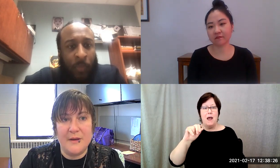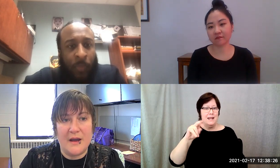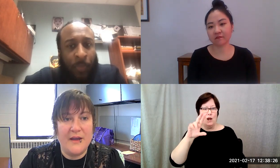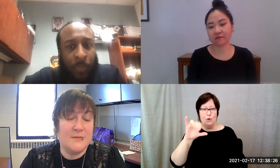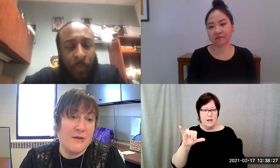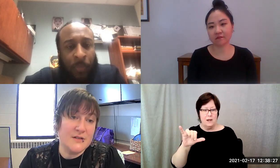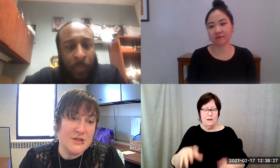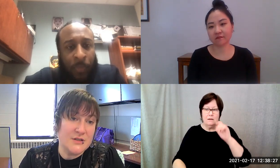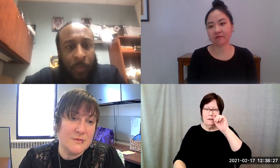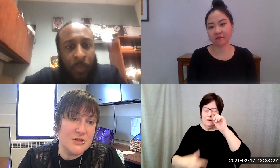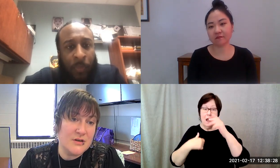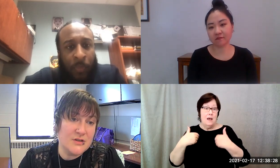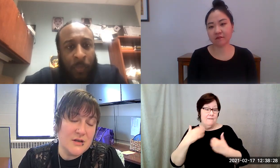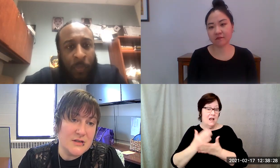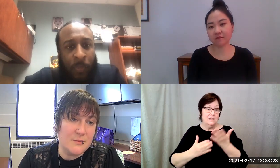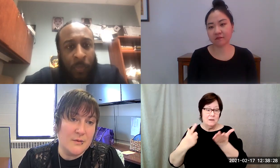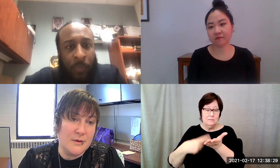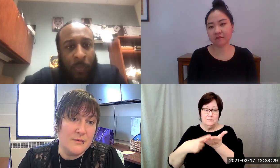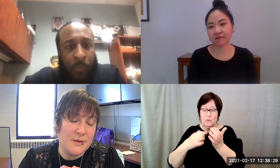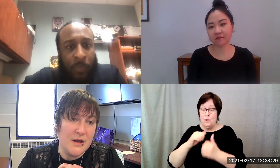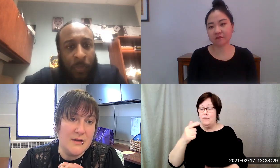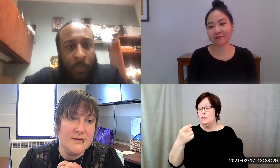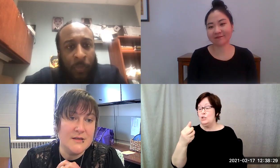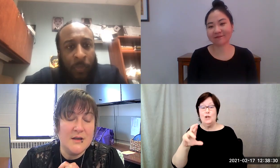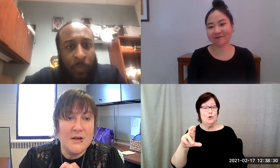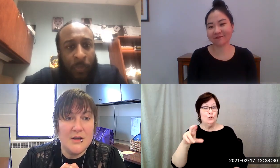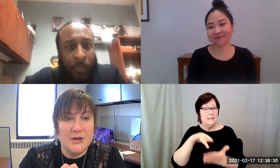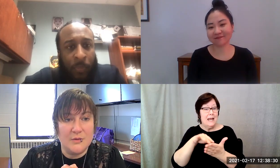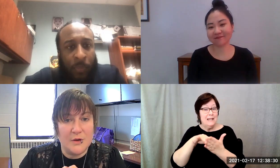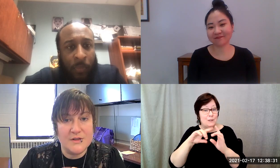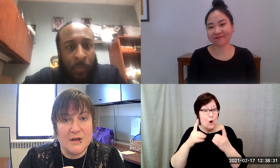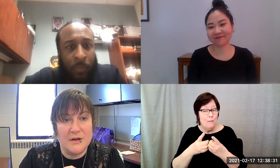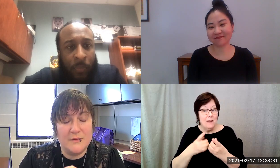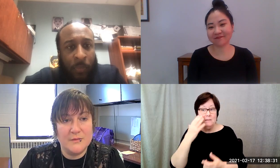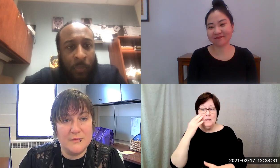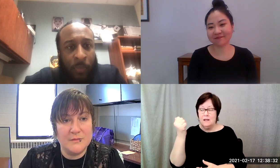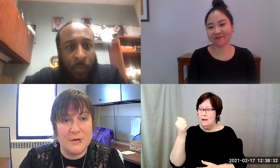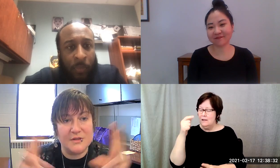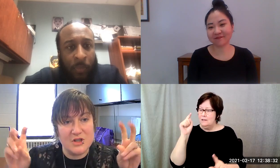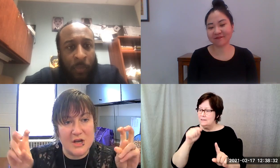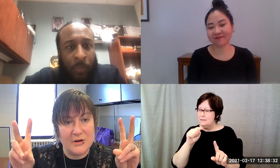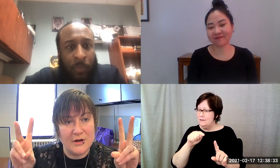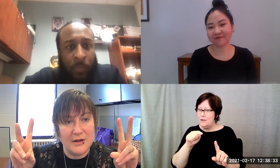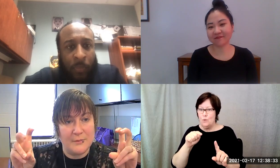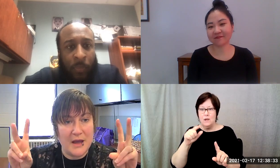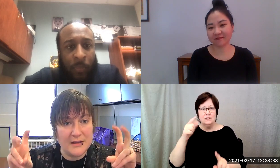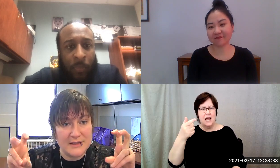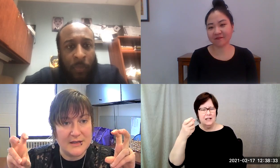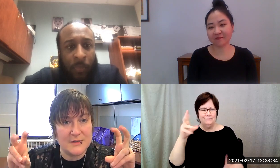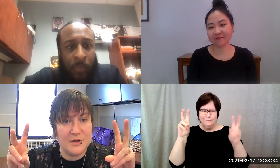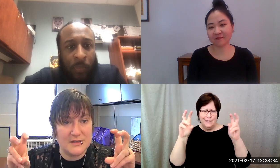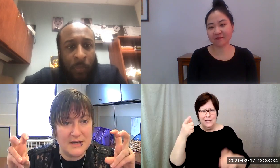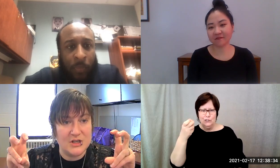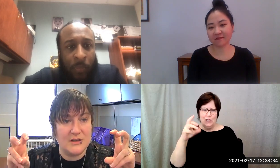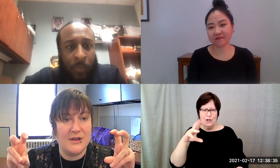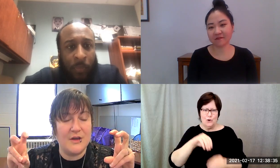I've had some conversations with the gender studies department, because, there was a gender in